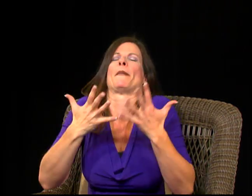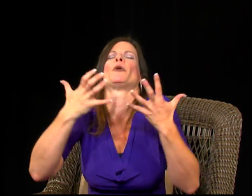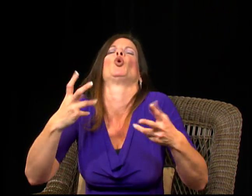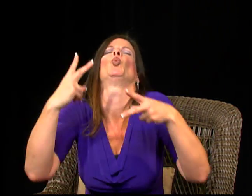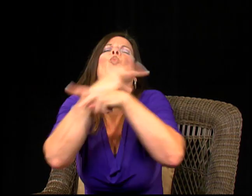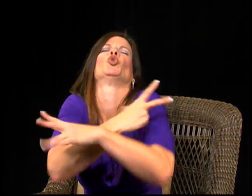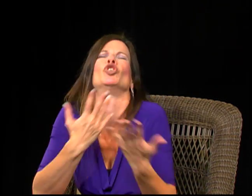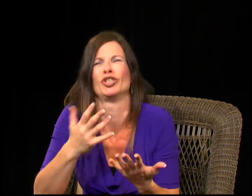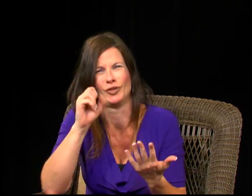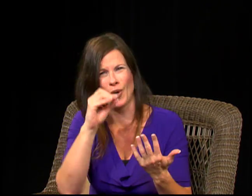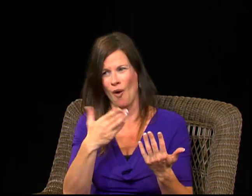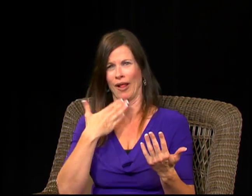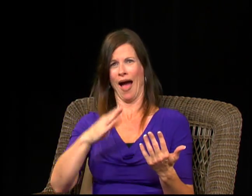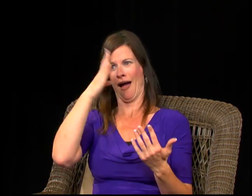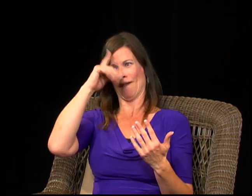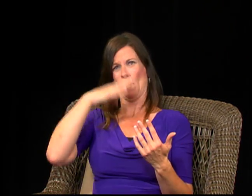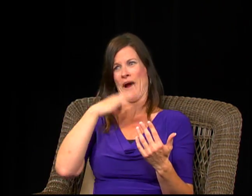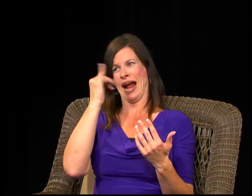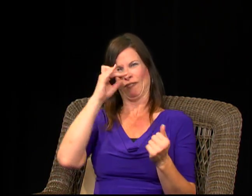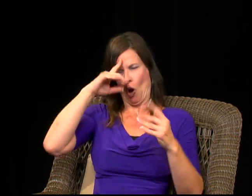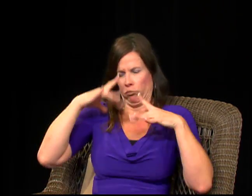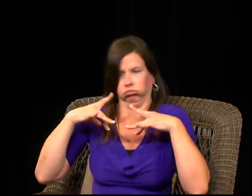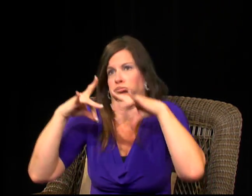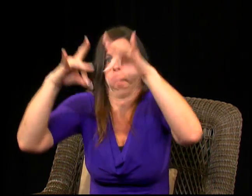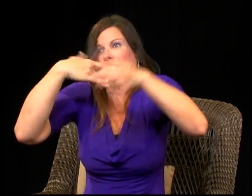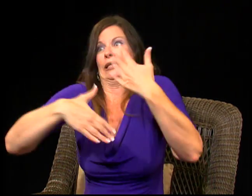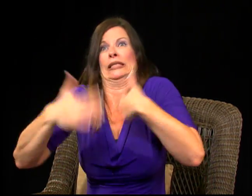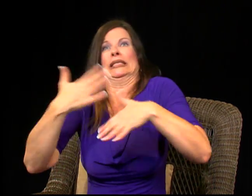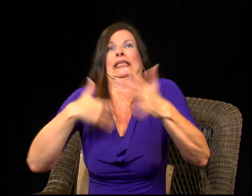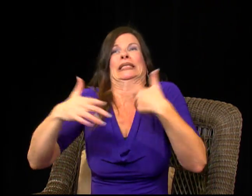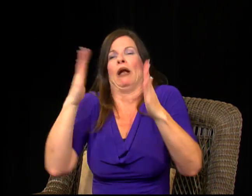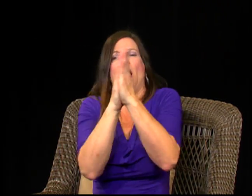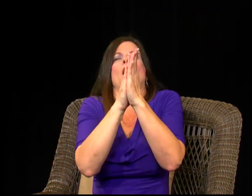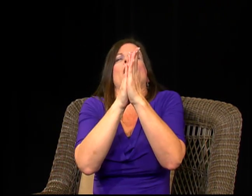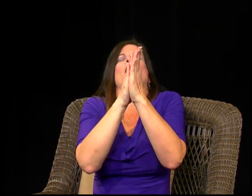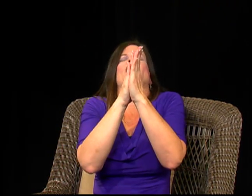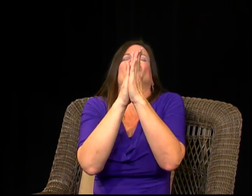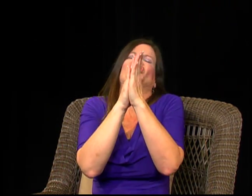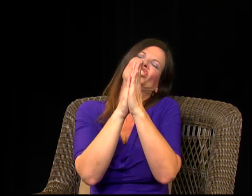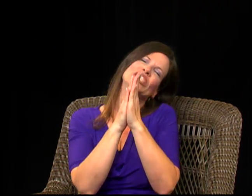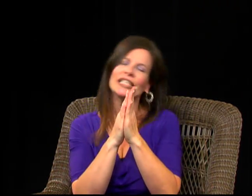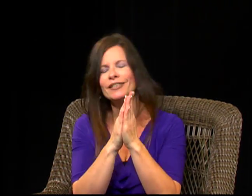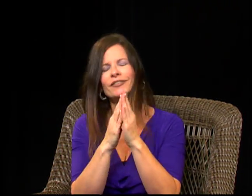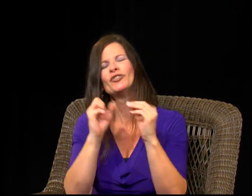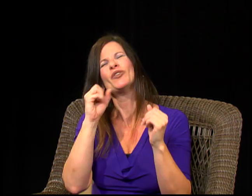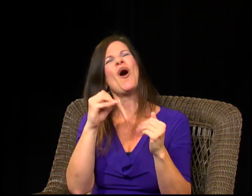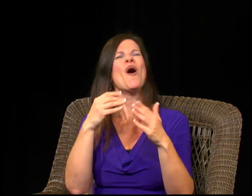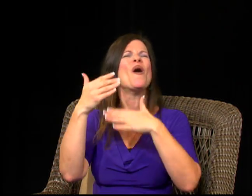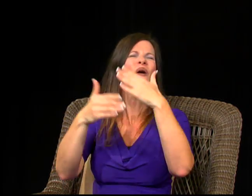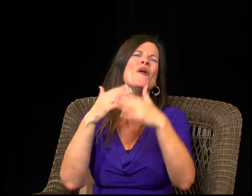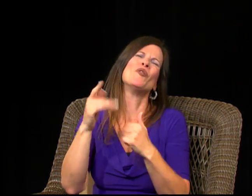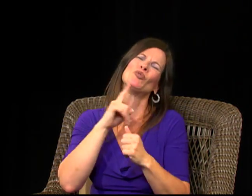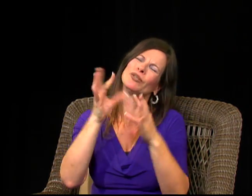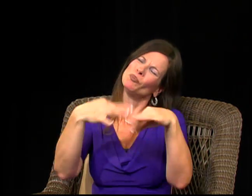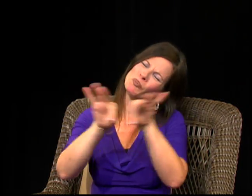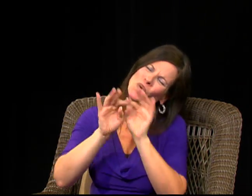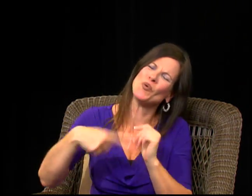longer is of value because so much focus is now on things that are not, in my opinion,